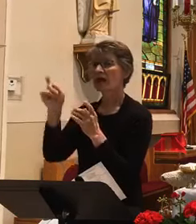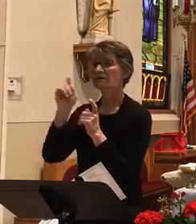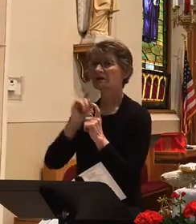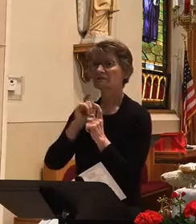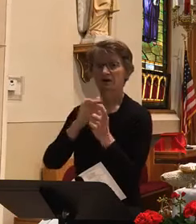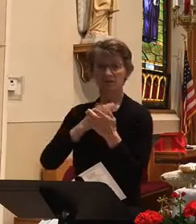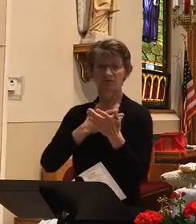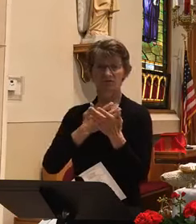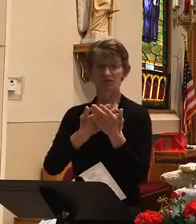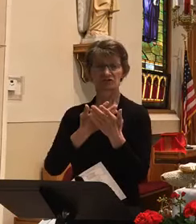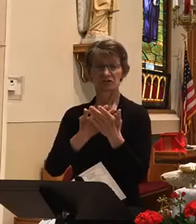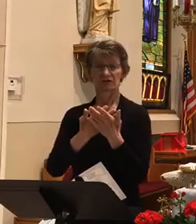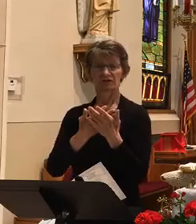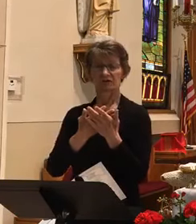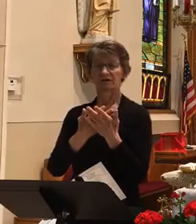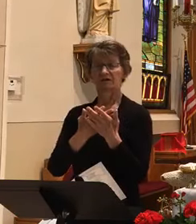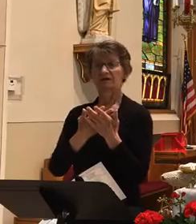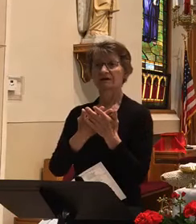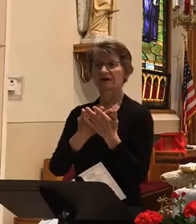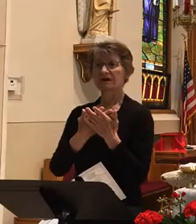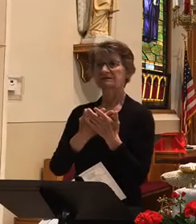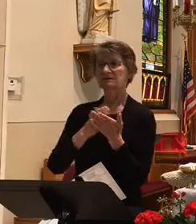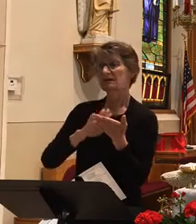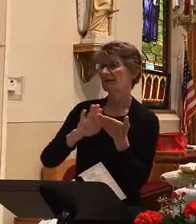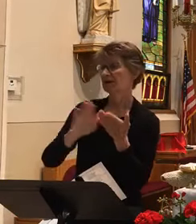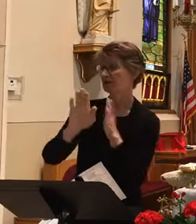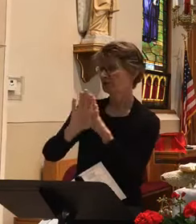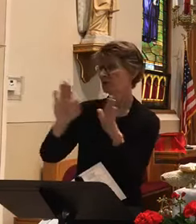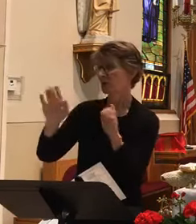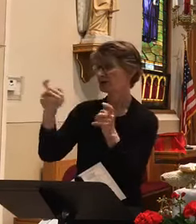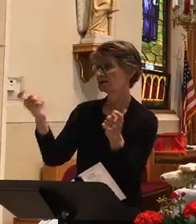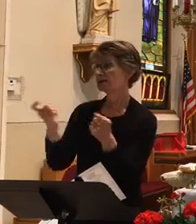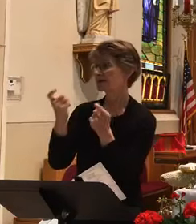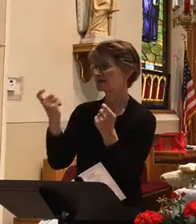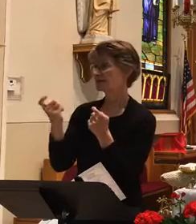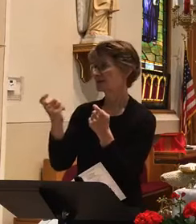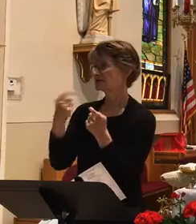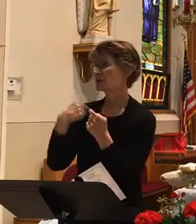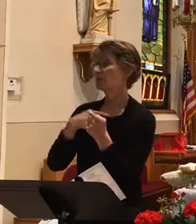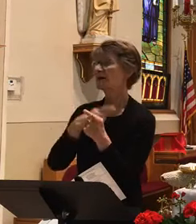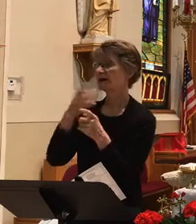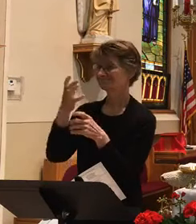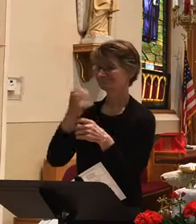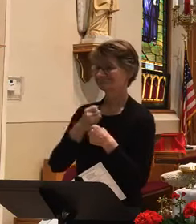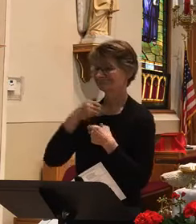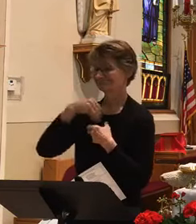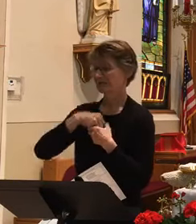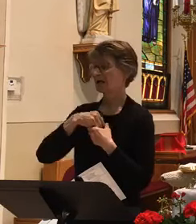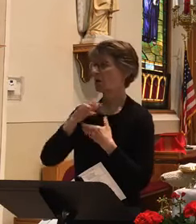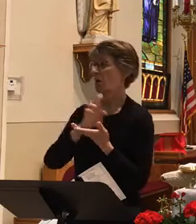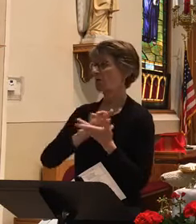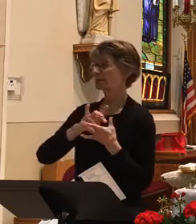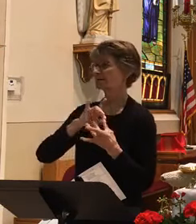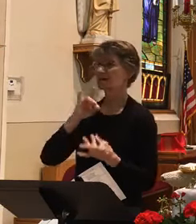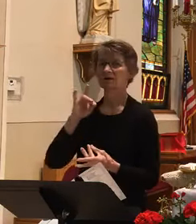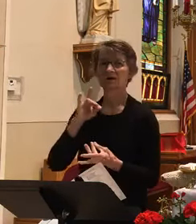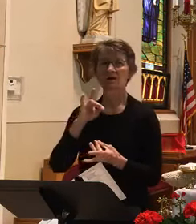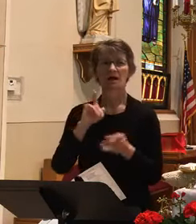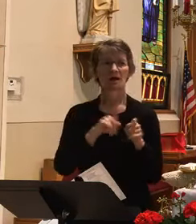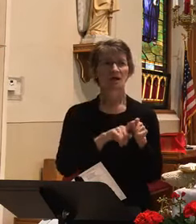apostles to forgive sins, that we know how we are with the Lord, the gift of the Holy Spirit. Also,